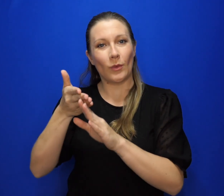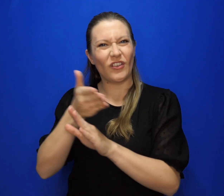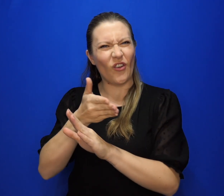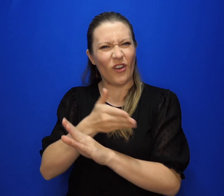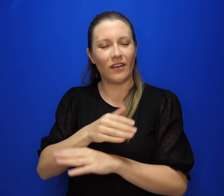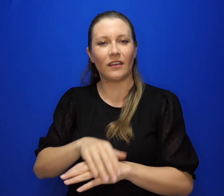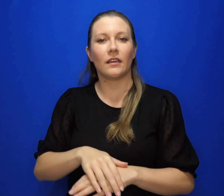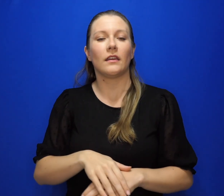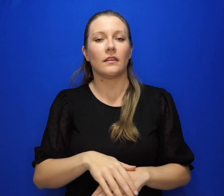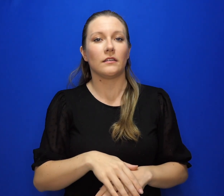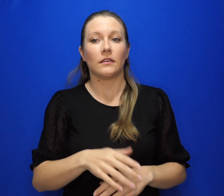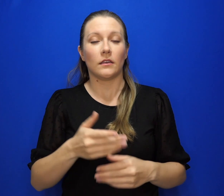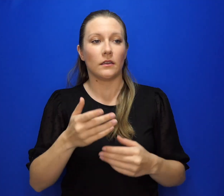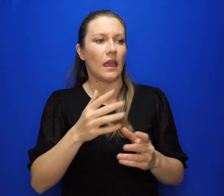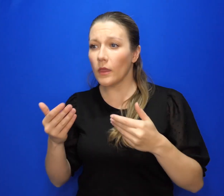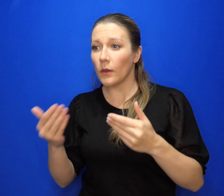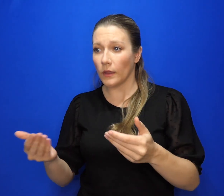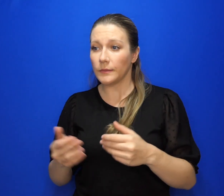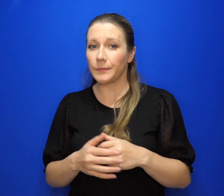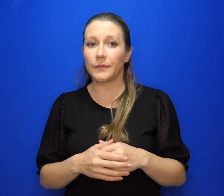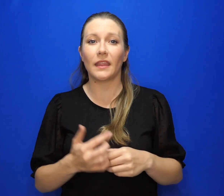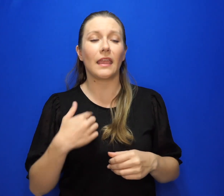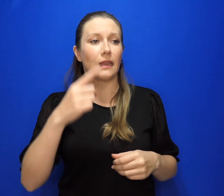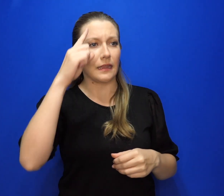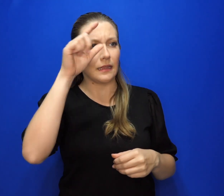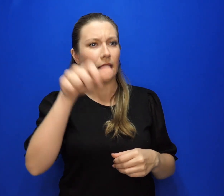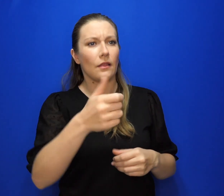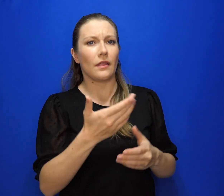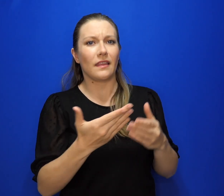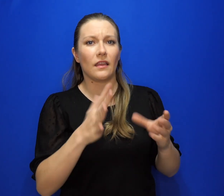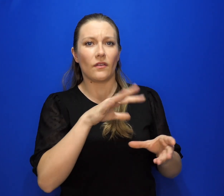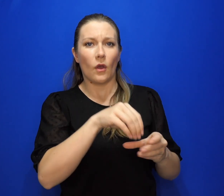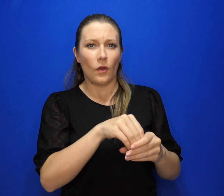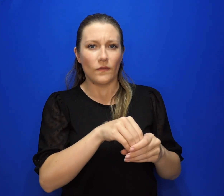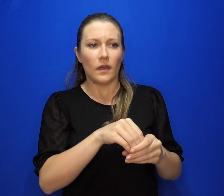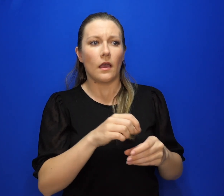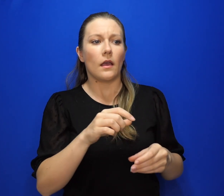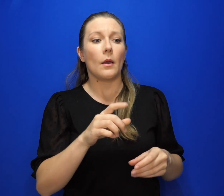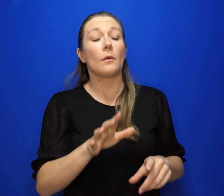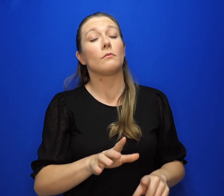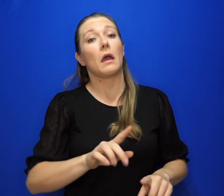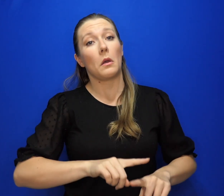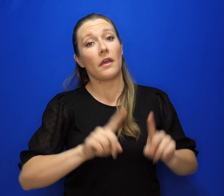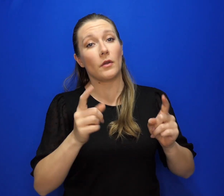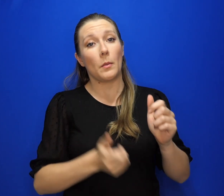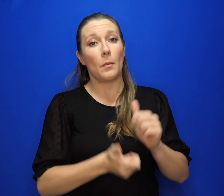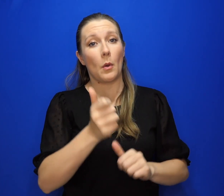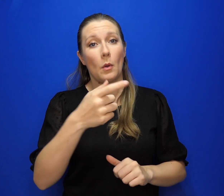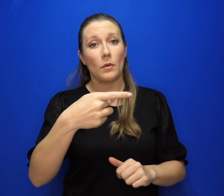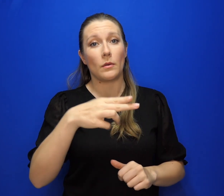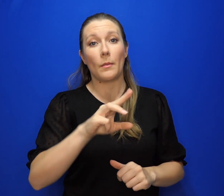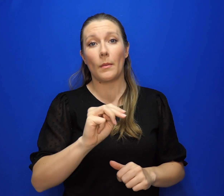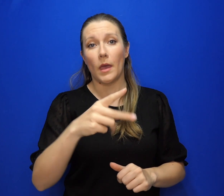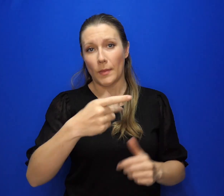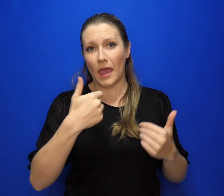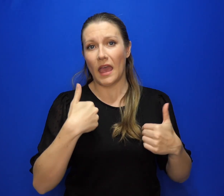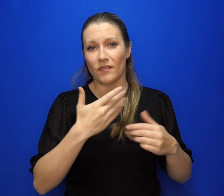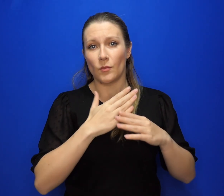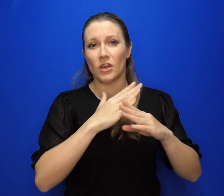ahead. I was going to say, I think something else that goes along with it too, although most pumps now have a protection feature to